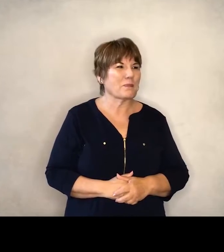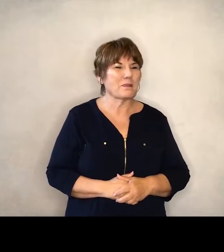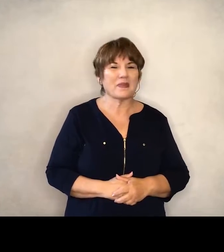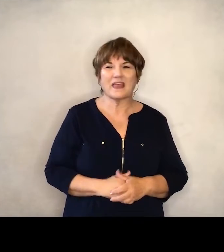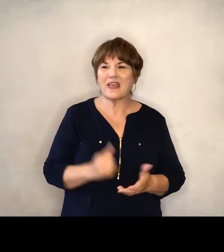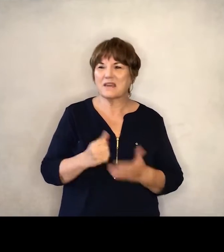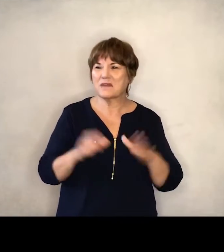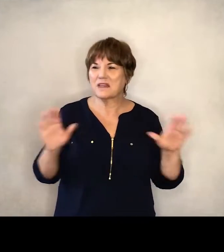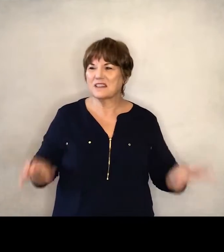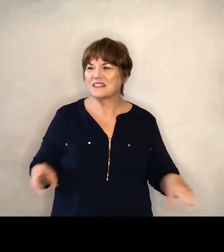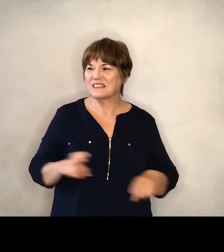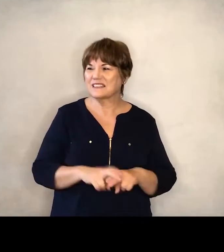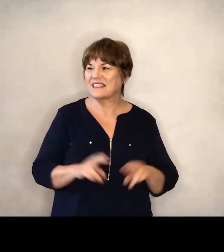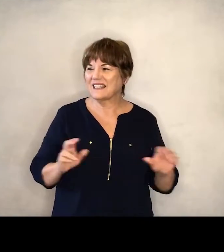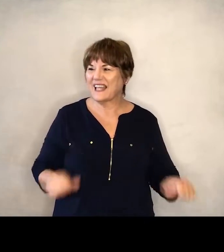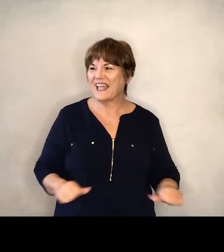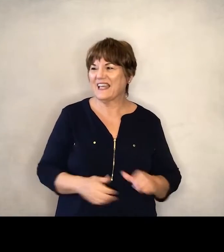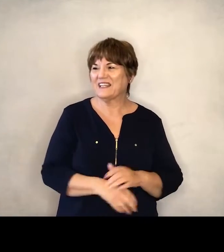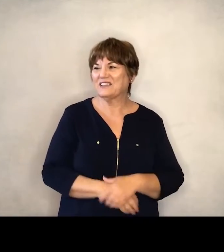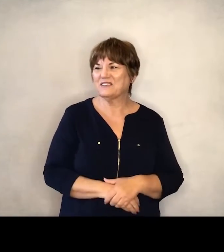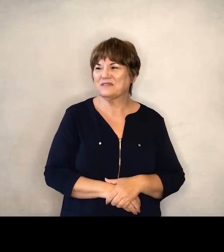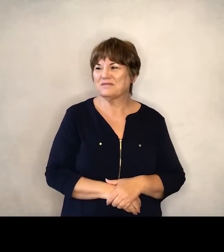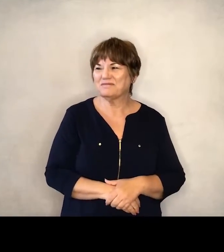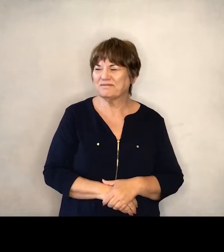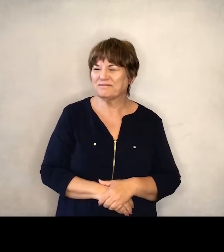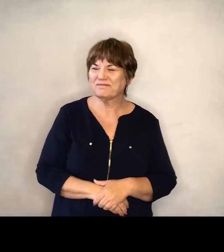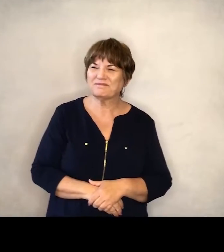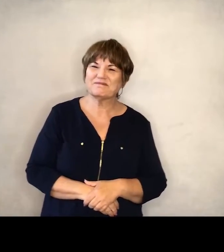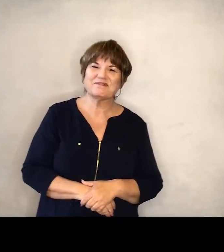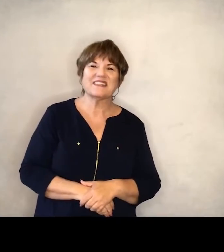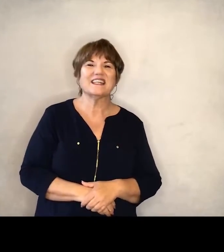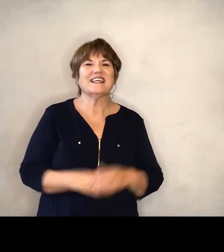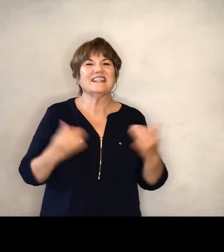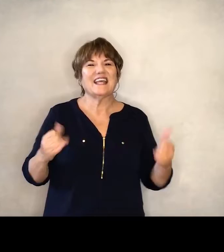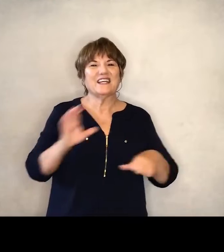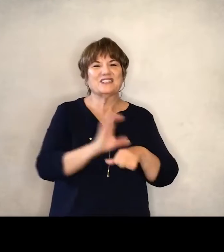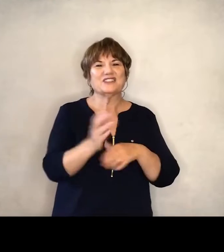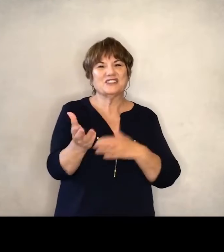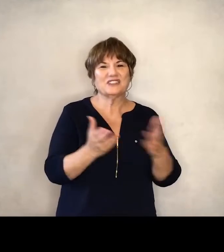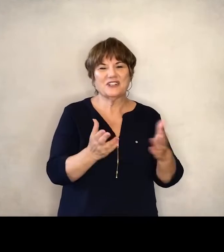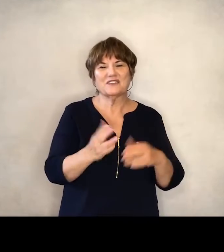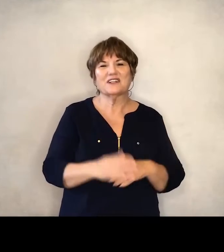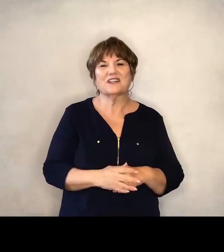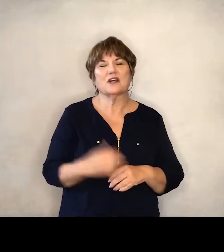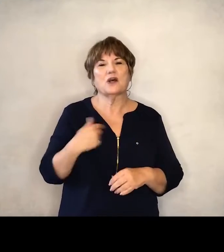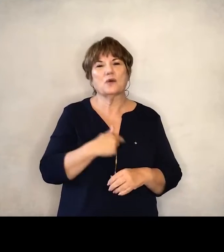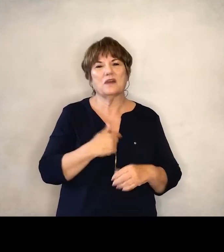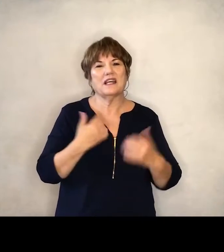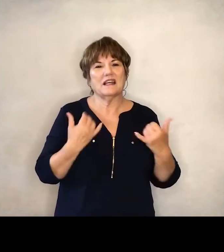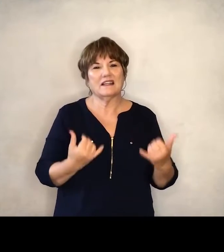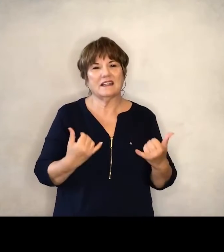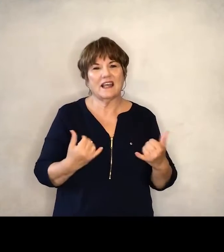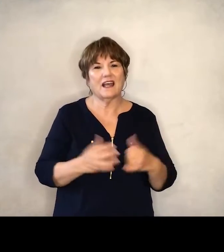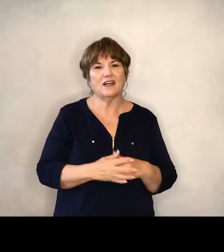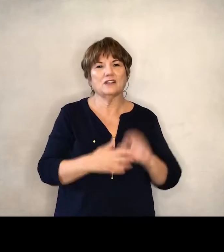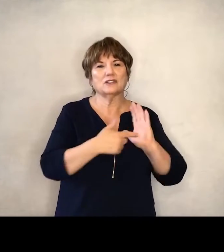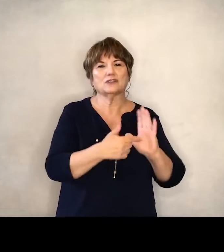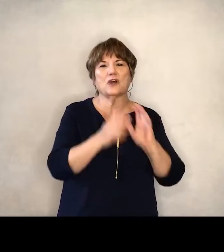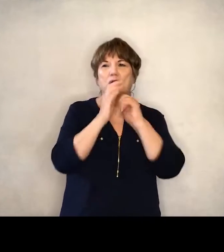be seated. This is the time in our service where we take tithes and offerings.